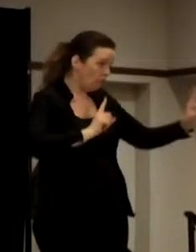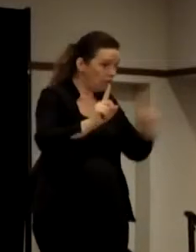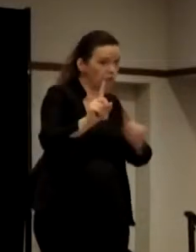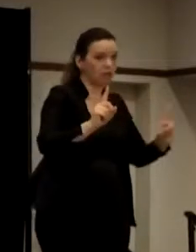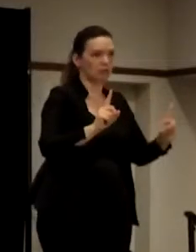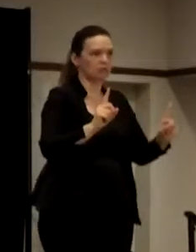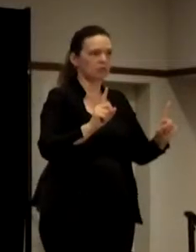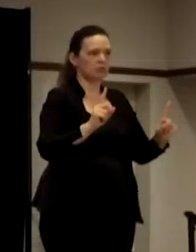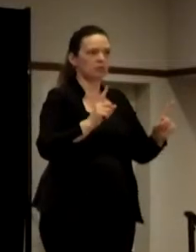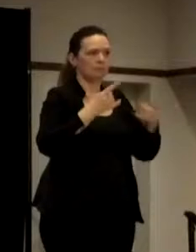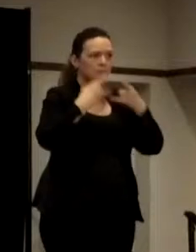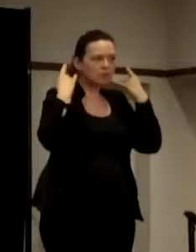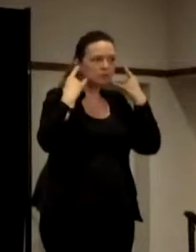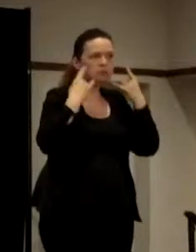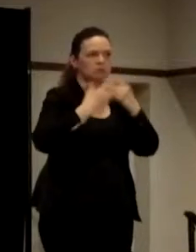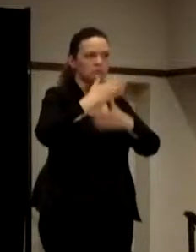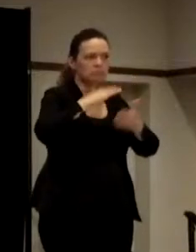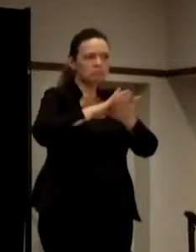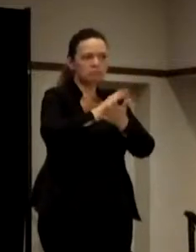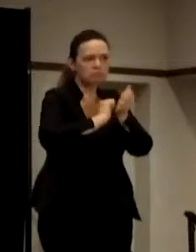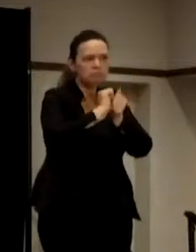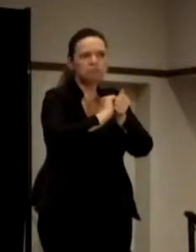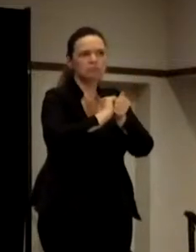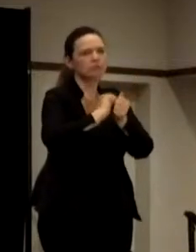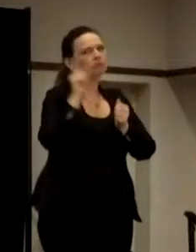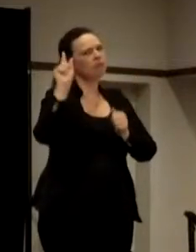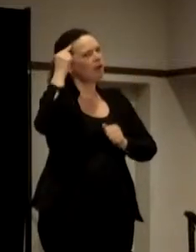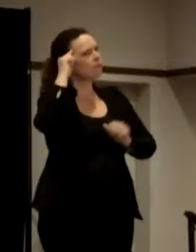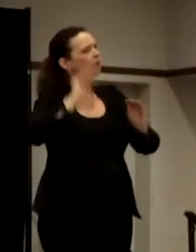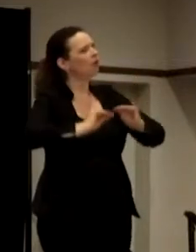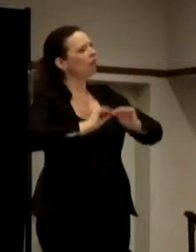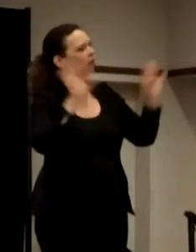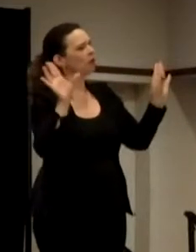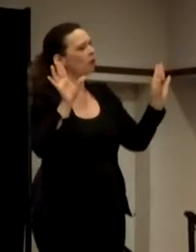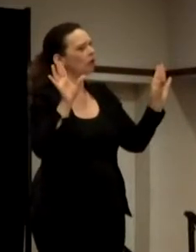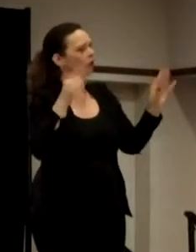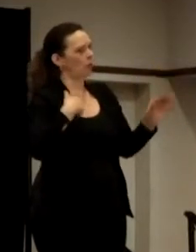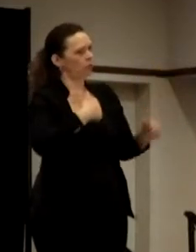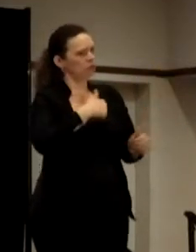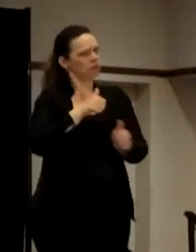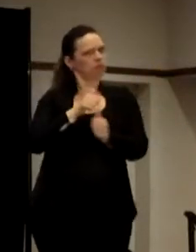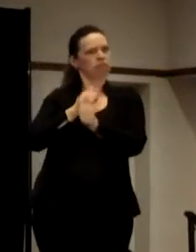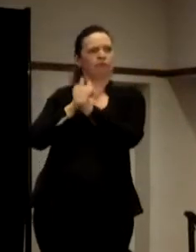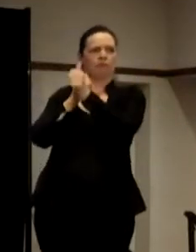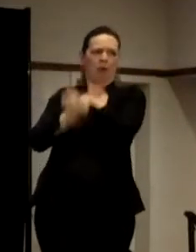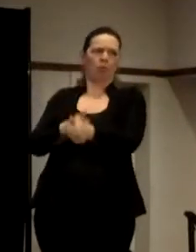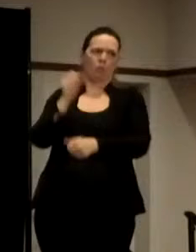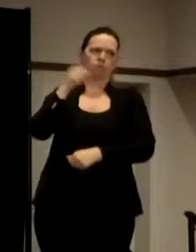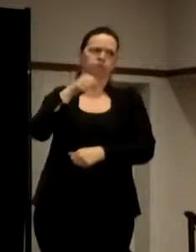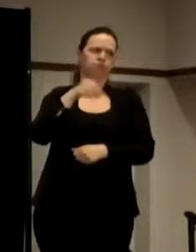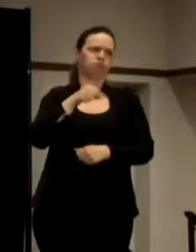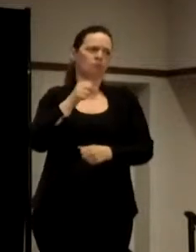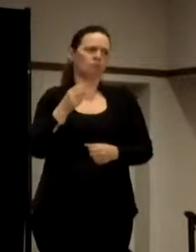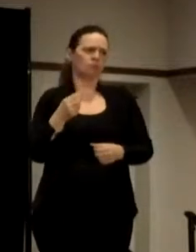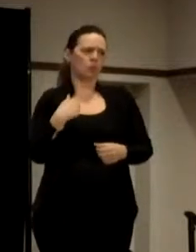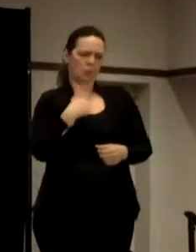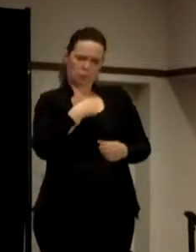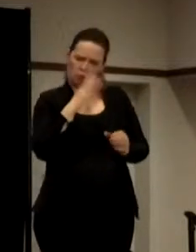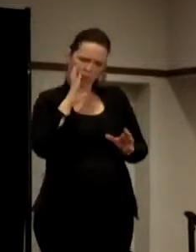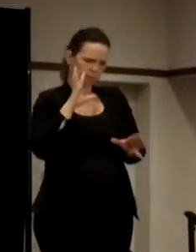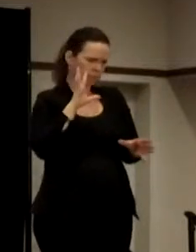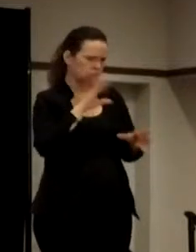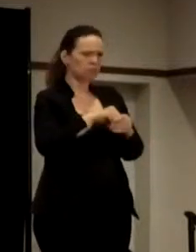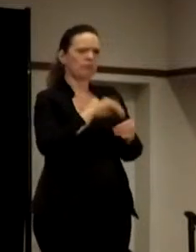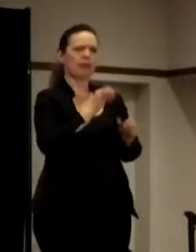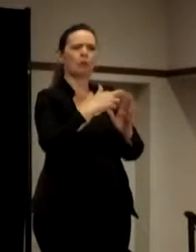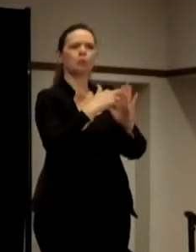governor's made it very clear that local governments need to enforce, right? So if we're enforcing it, we should probably be making the rules too. You spoke to the state today, you